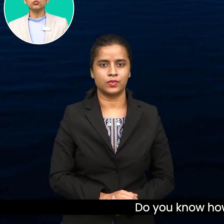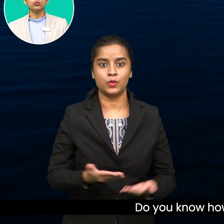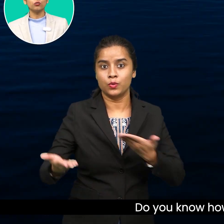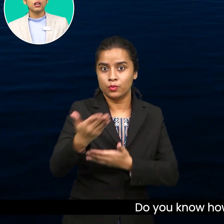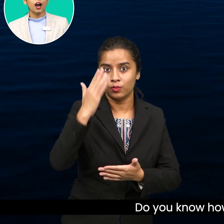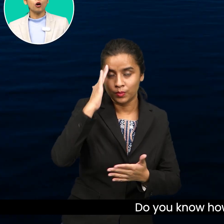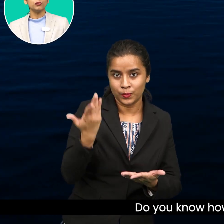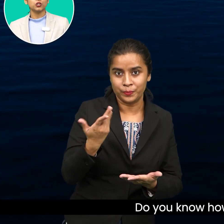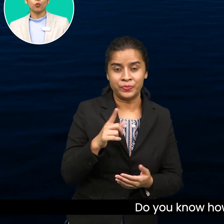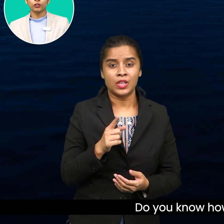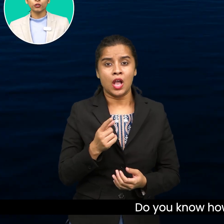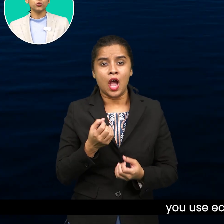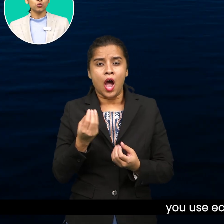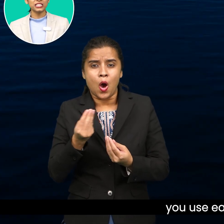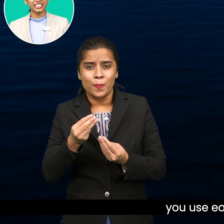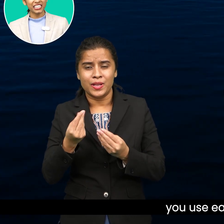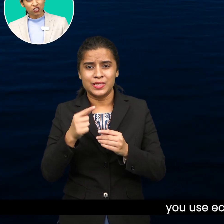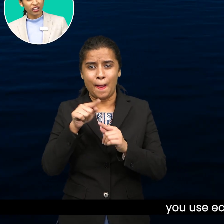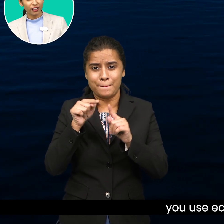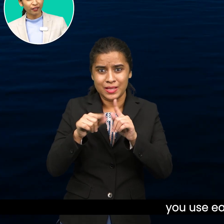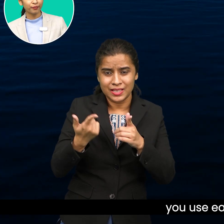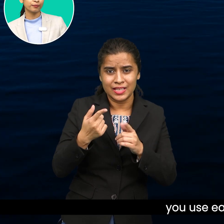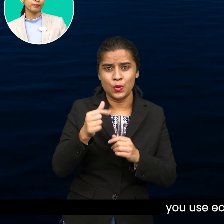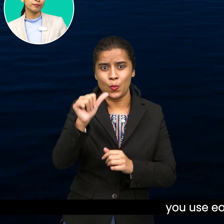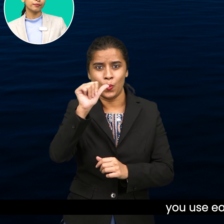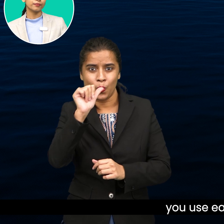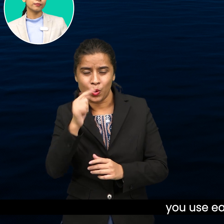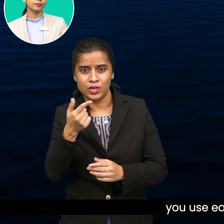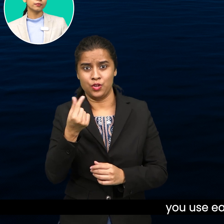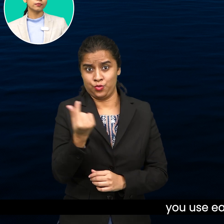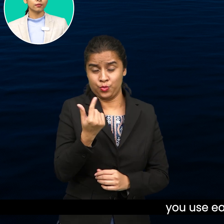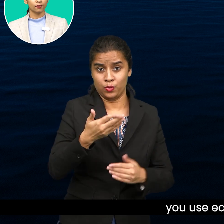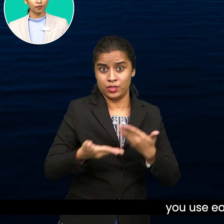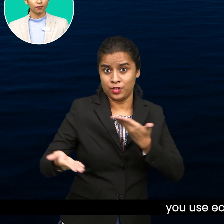Do you know how much water you use each day?